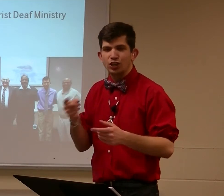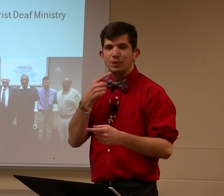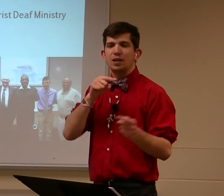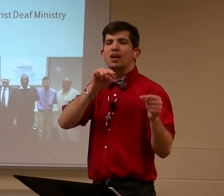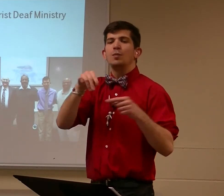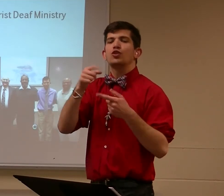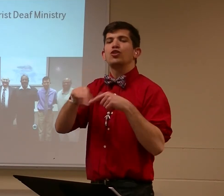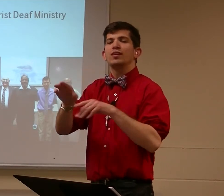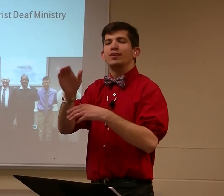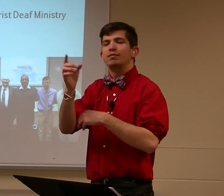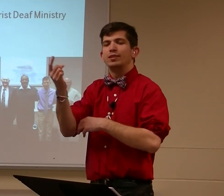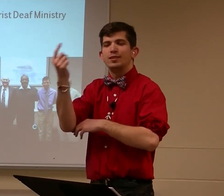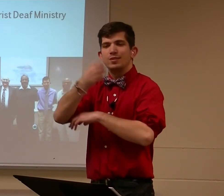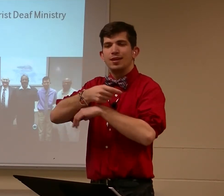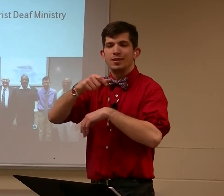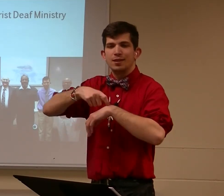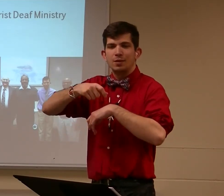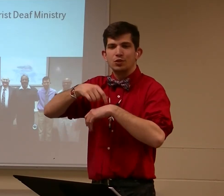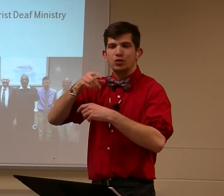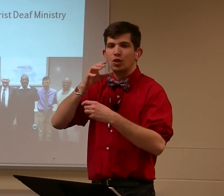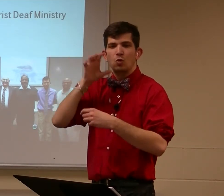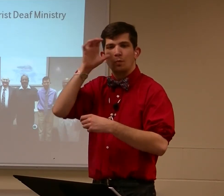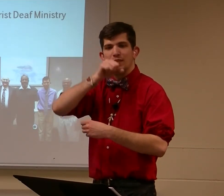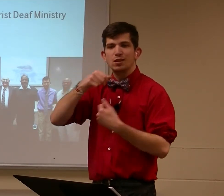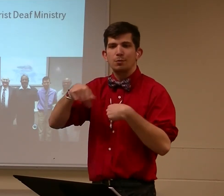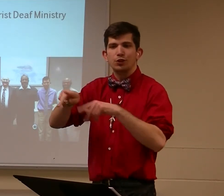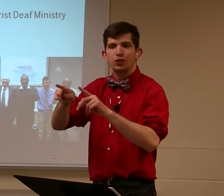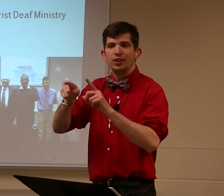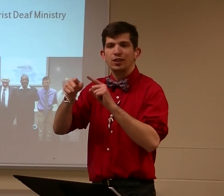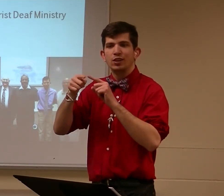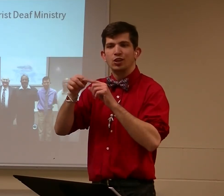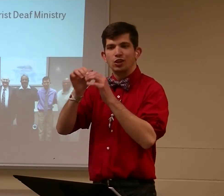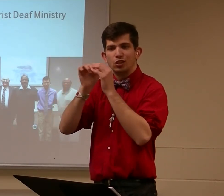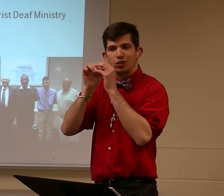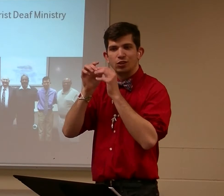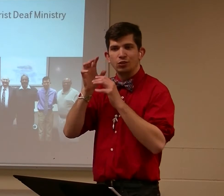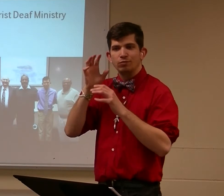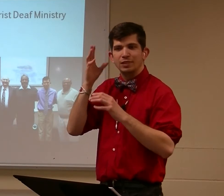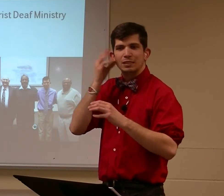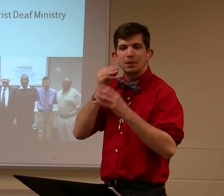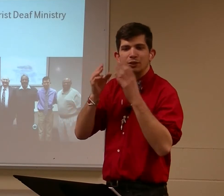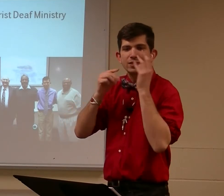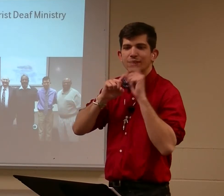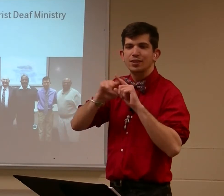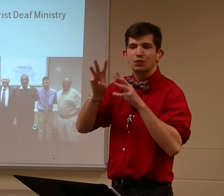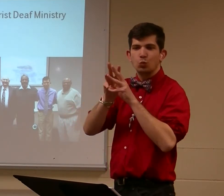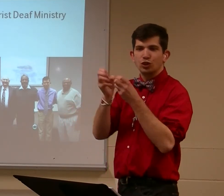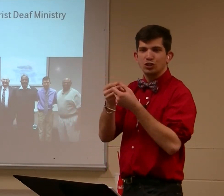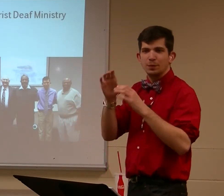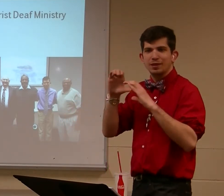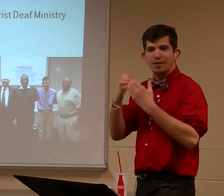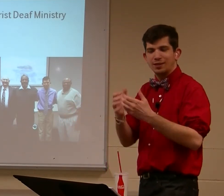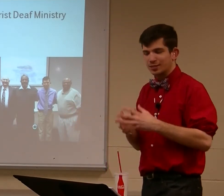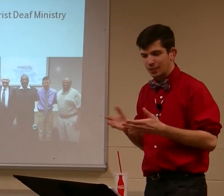them to come during the daytime so they won't miss an opportunity to experience different workshops and classes here.